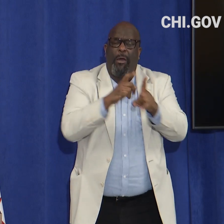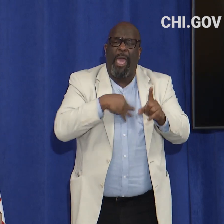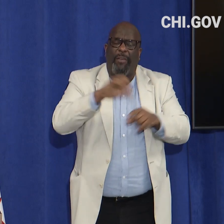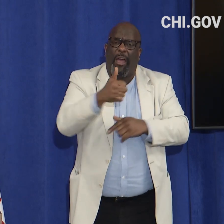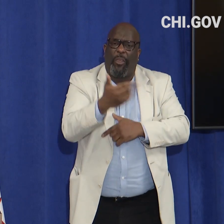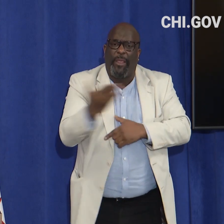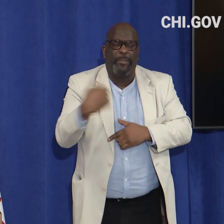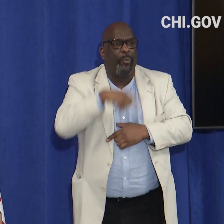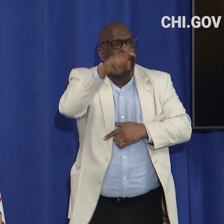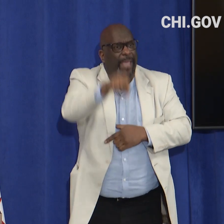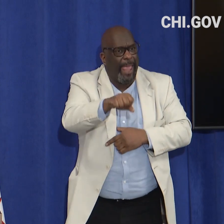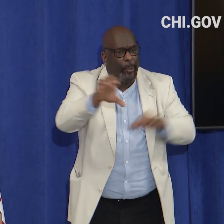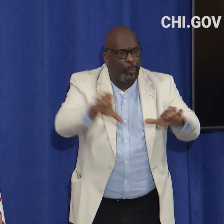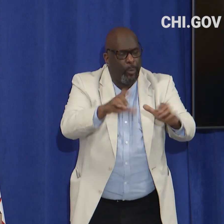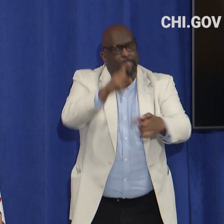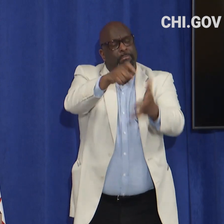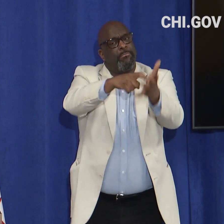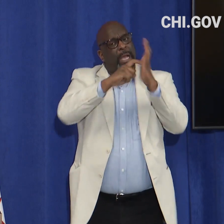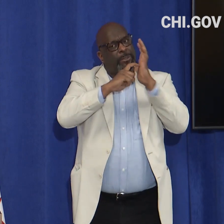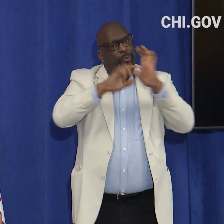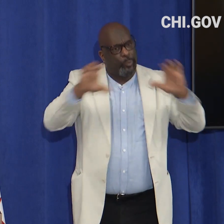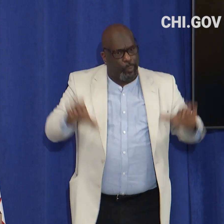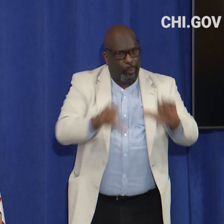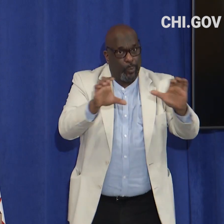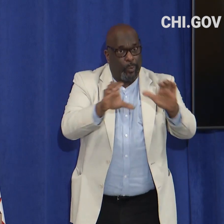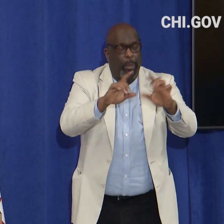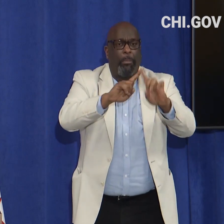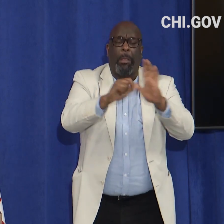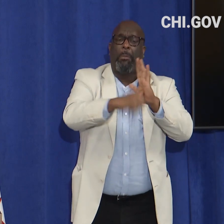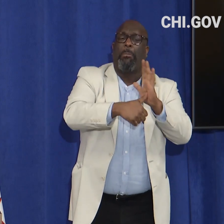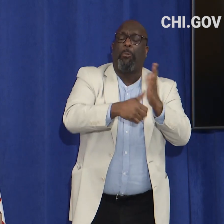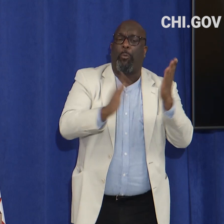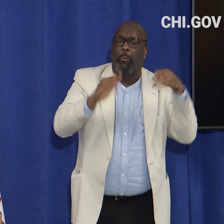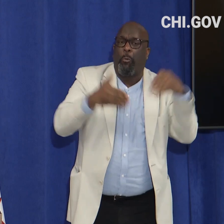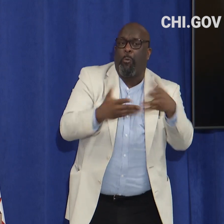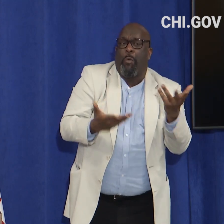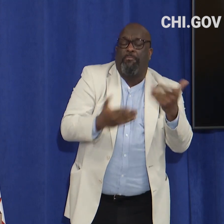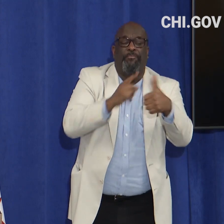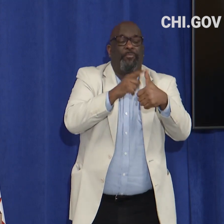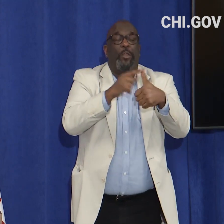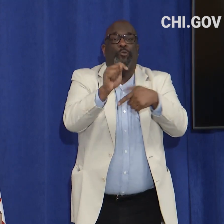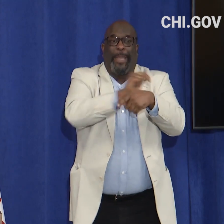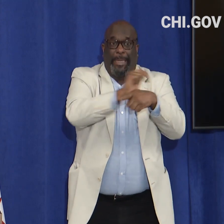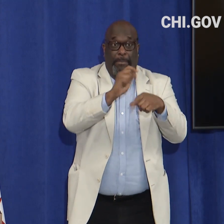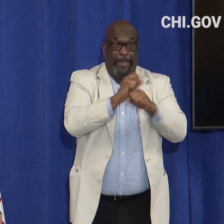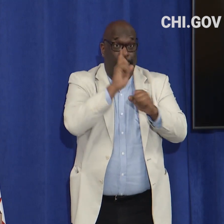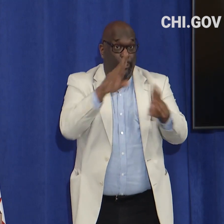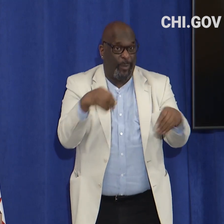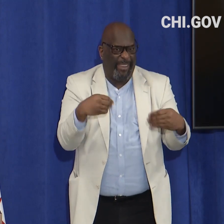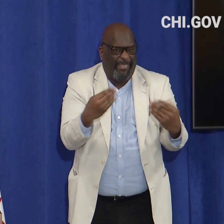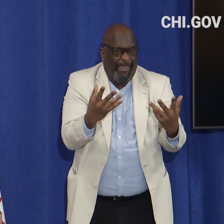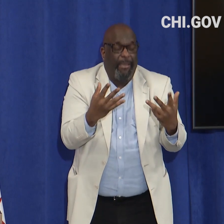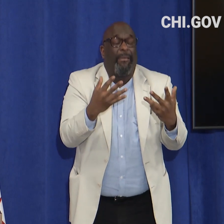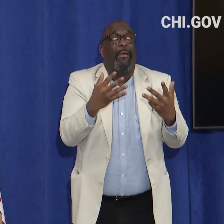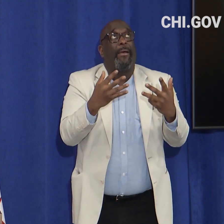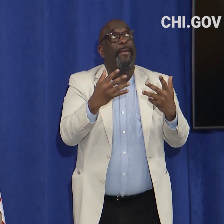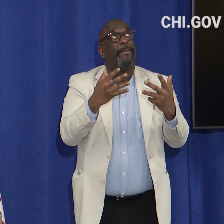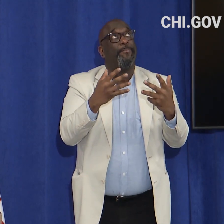and must do. Now, a lot of it is emphasis is around training and making sure that we have a